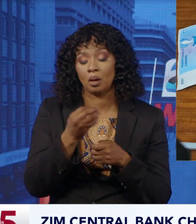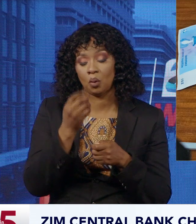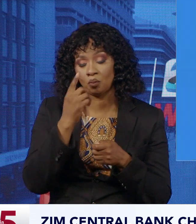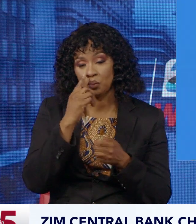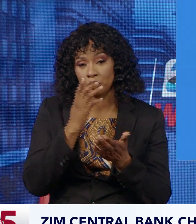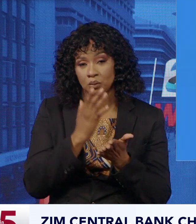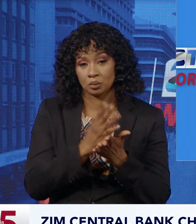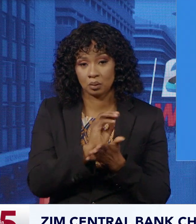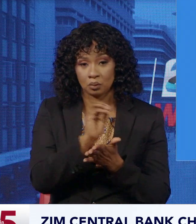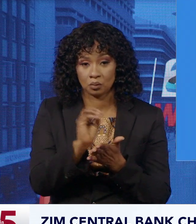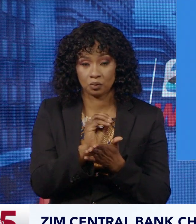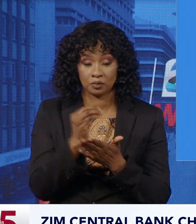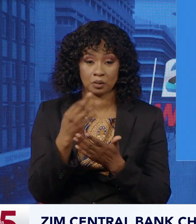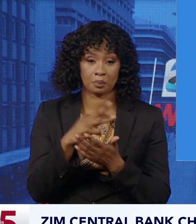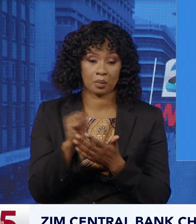last month.